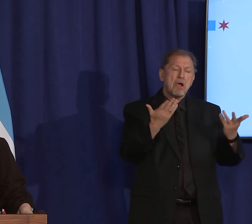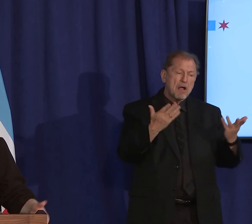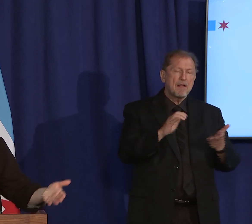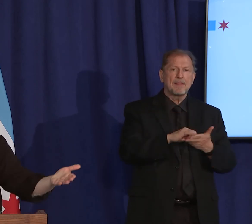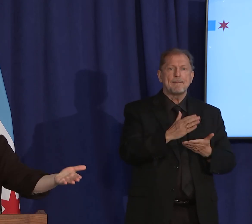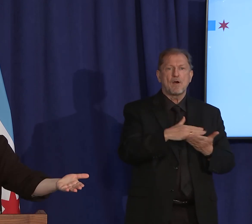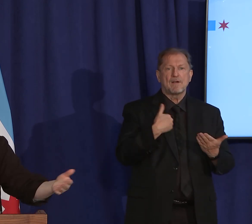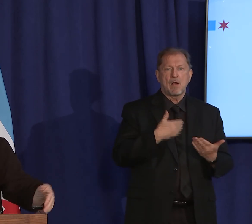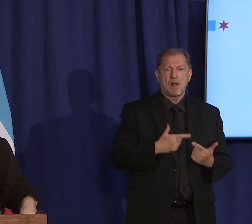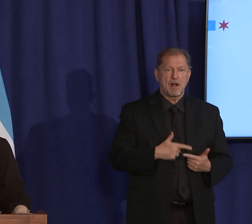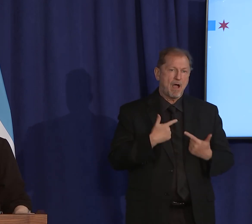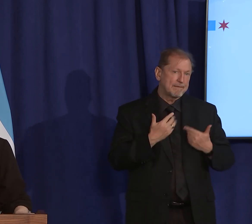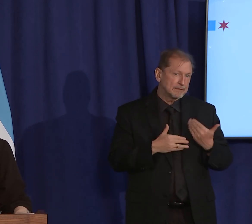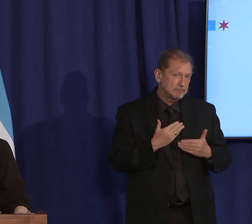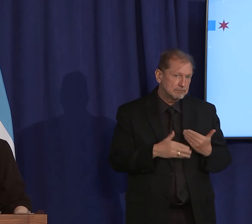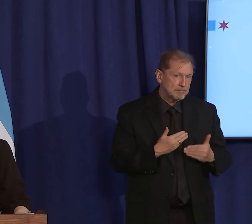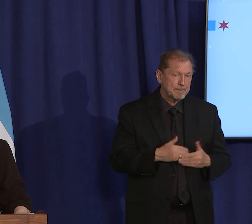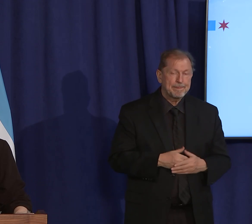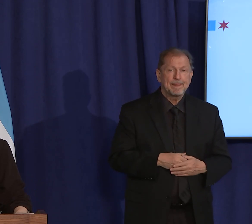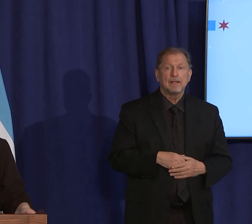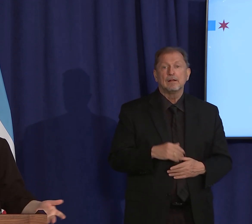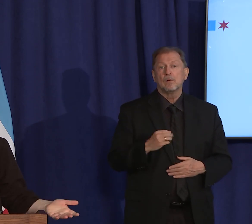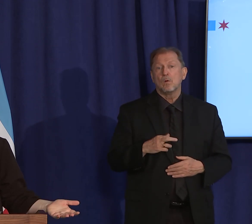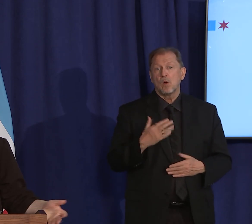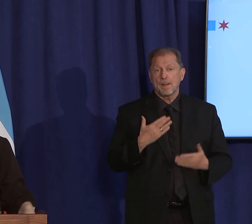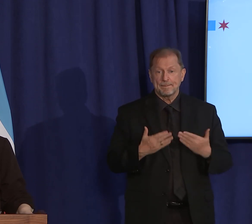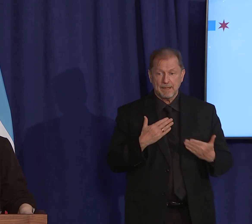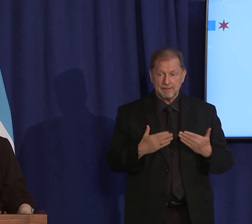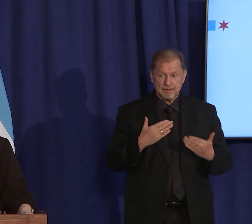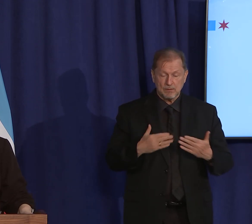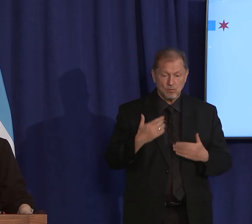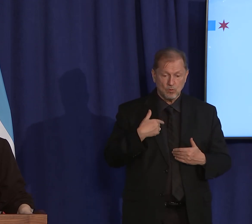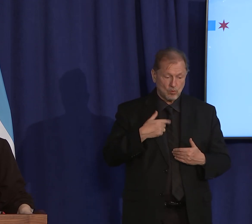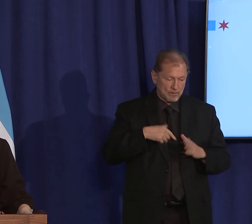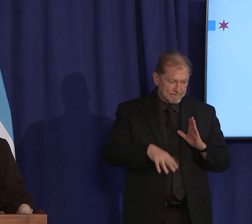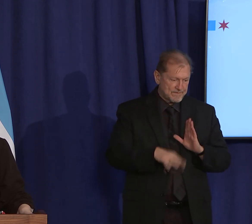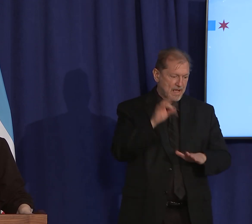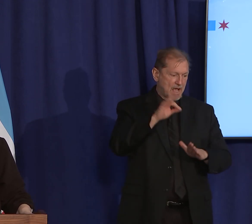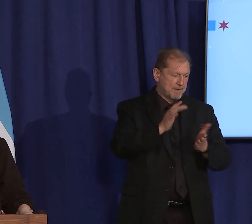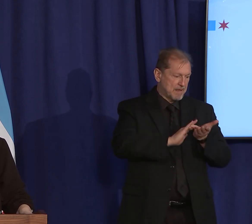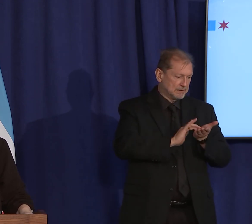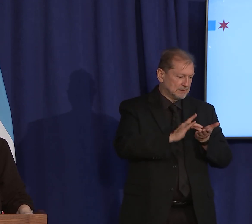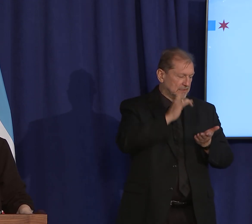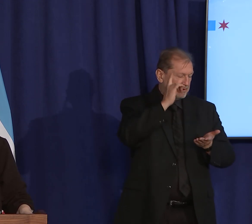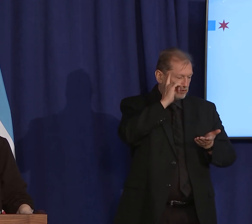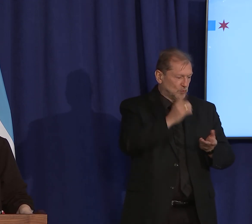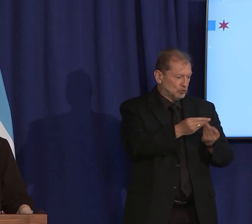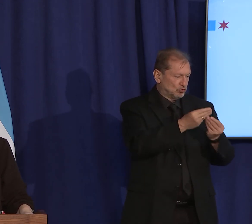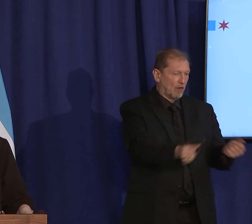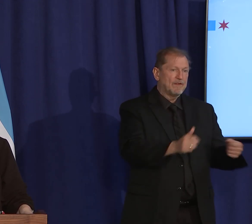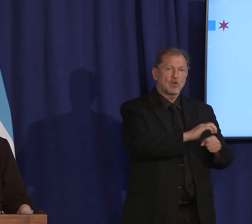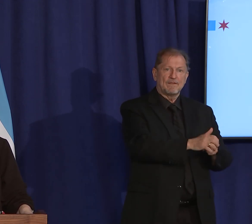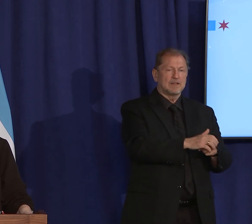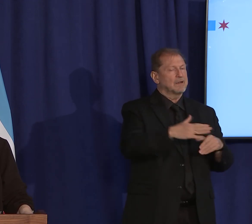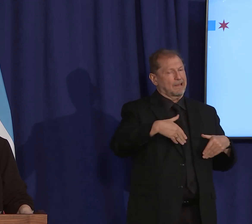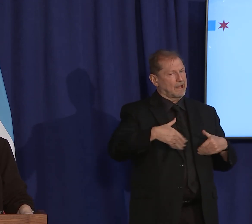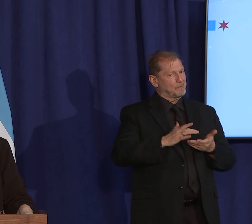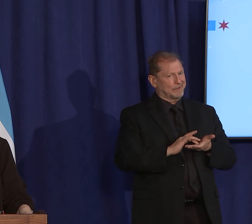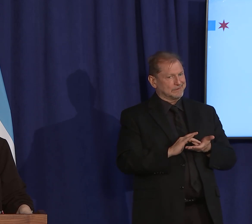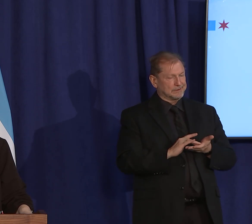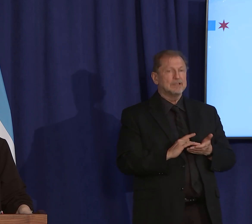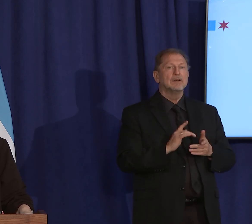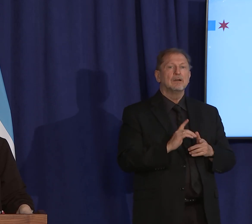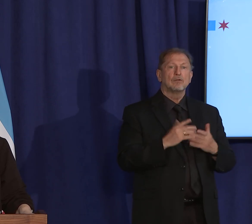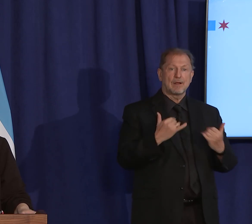further developments. We may still get a drug that is able to completely cure COVID, but we don't have that yet. And so vaccine remains by far the